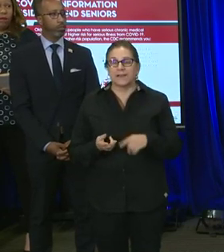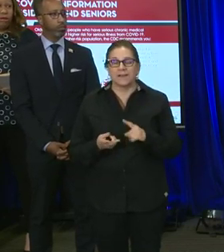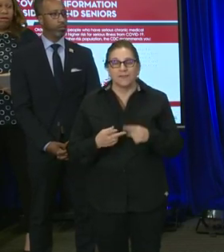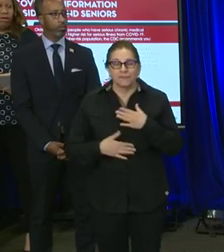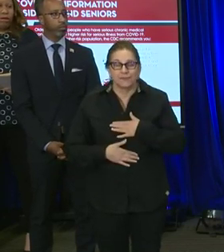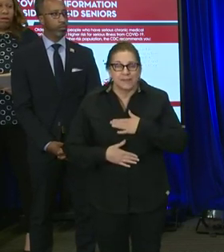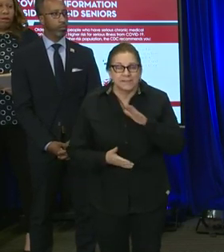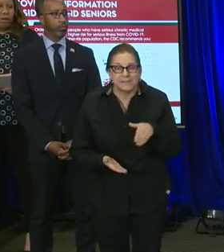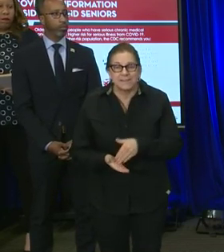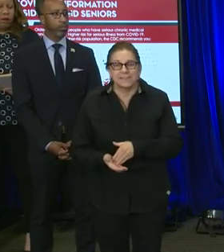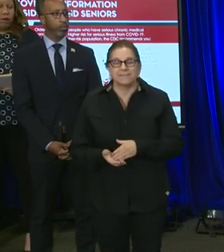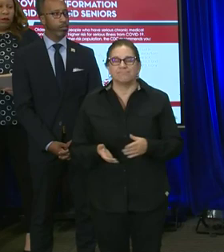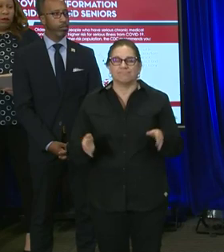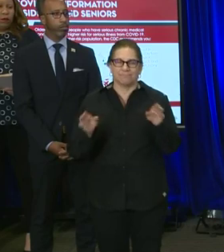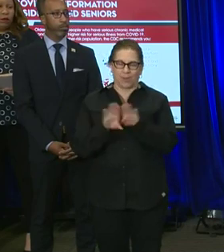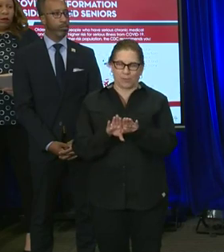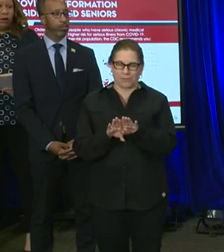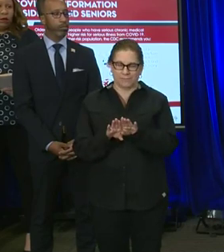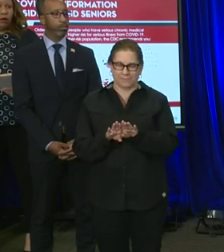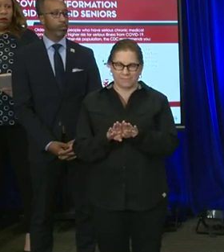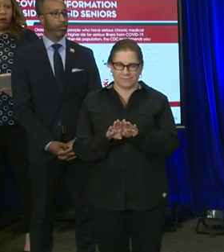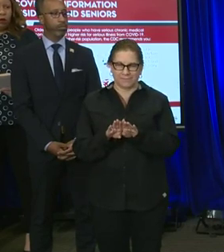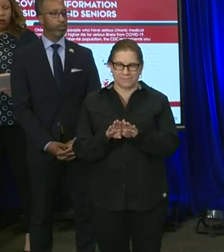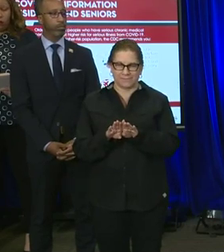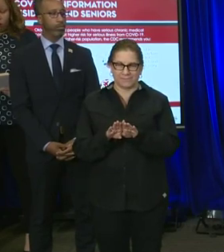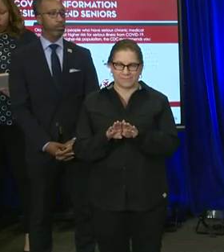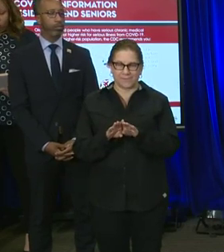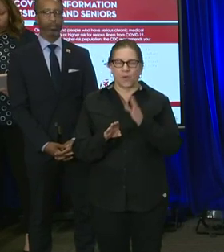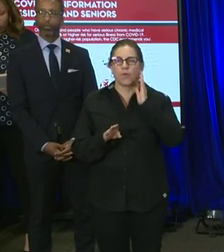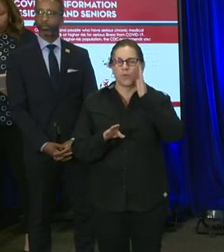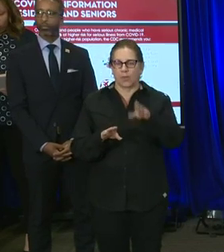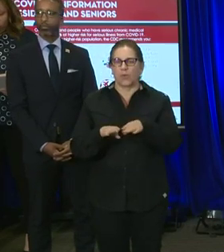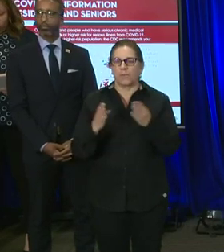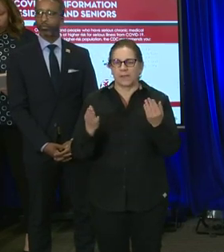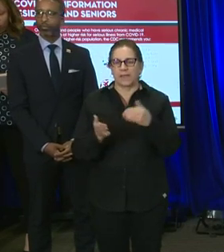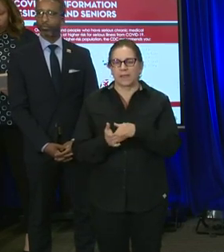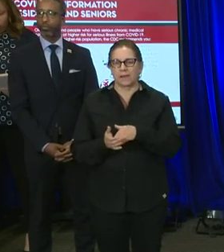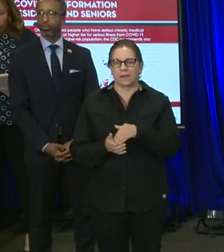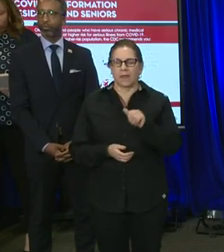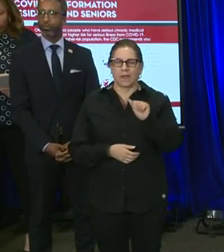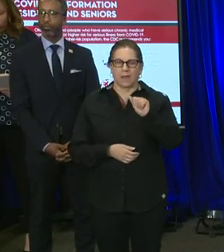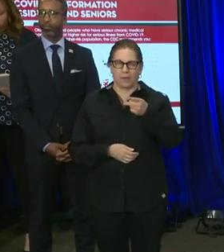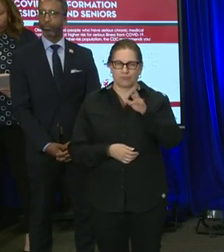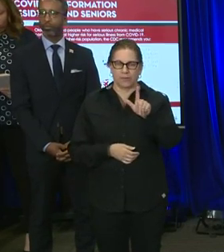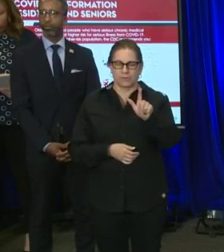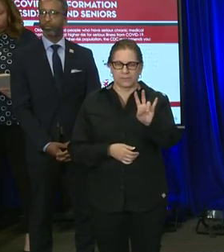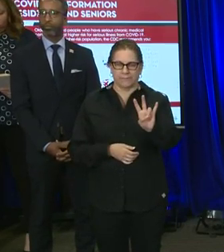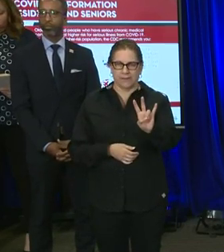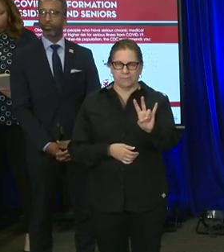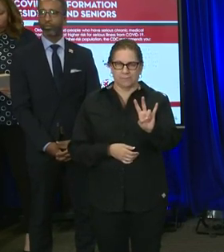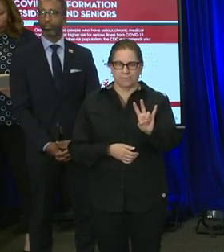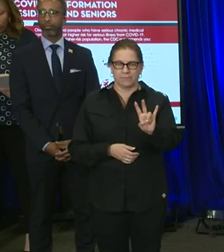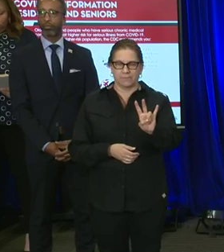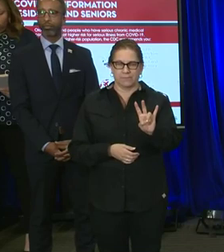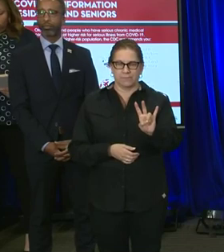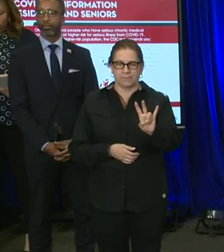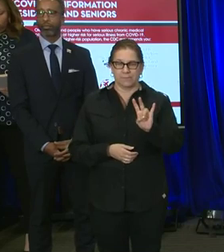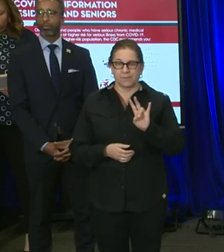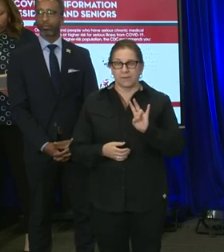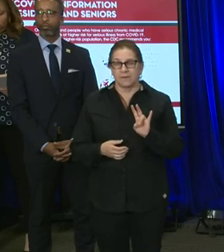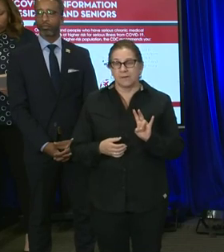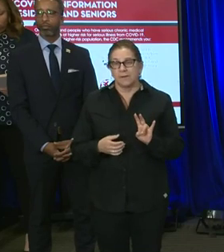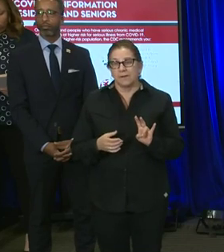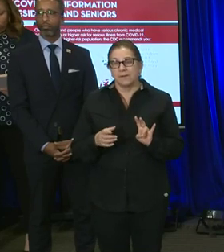April 27th. And effective immediately, all DCPS and DPR playgrounds will